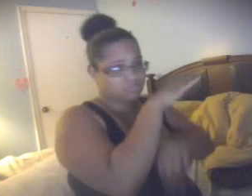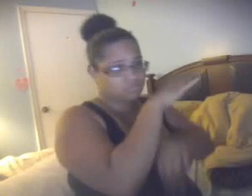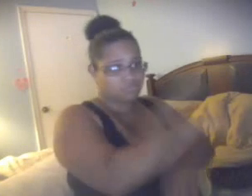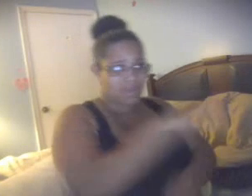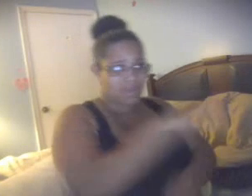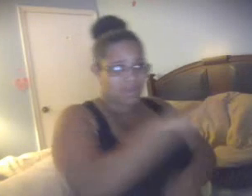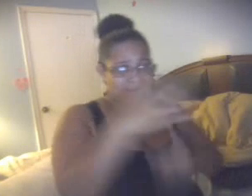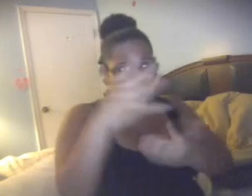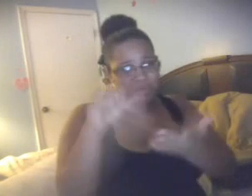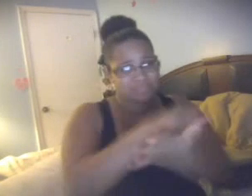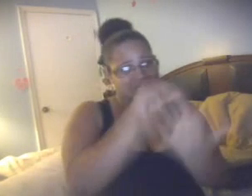him a